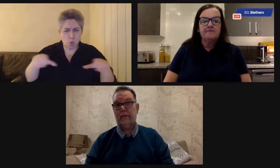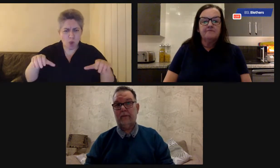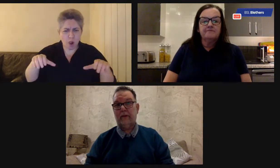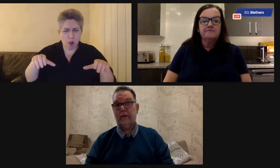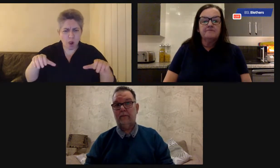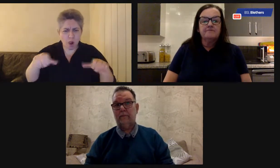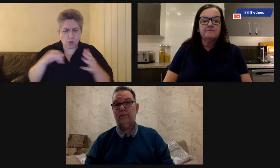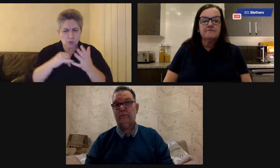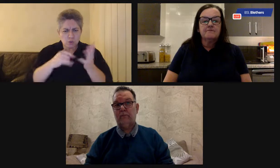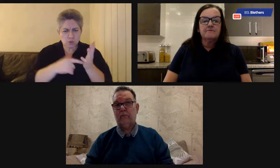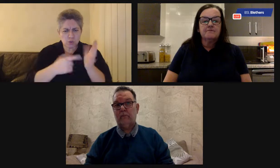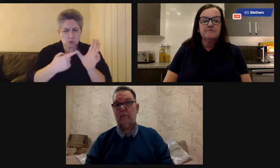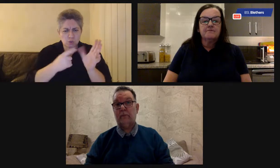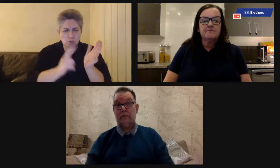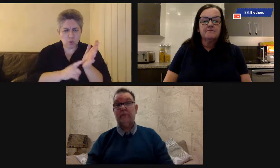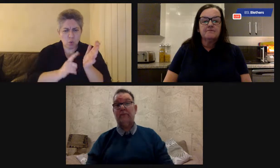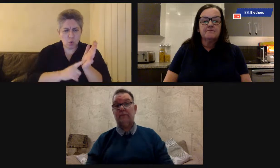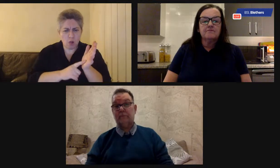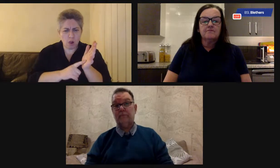apart.